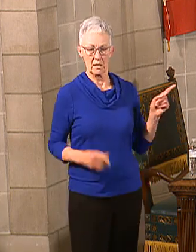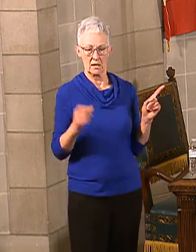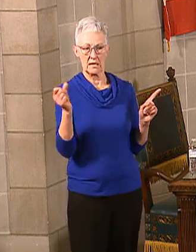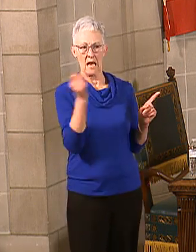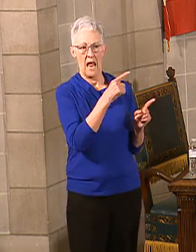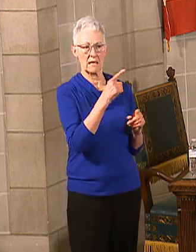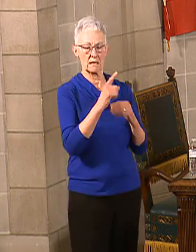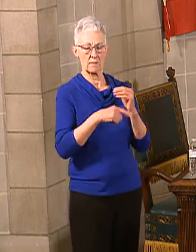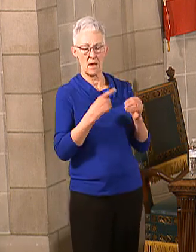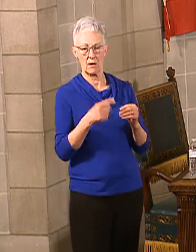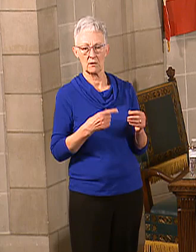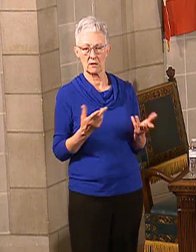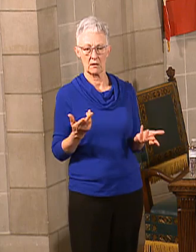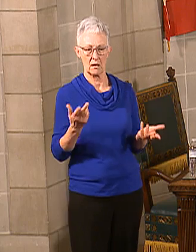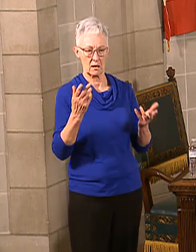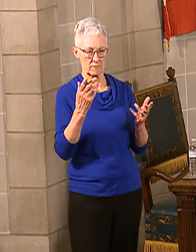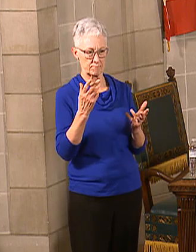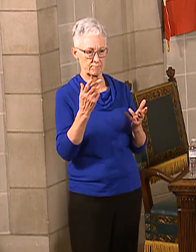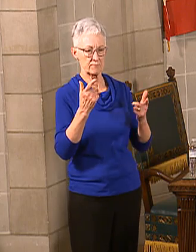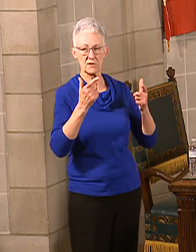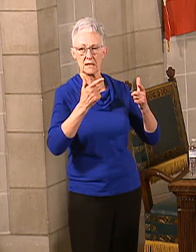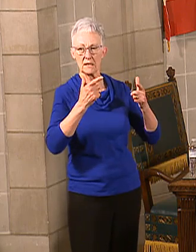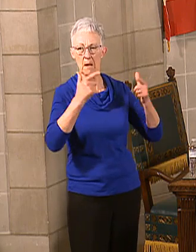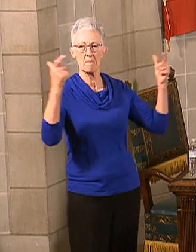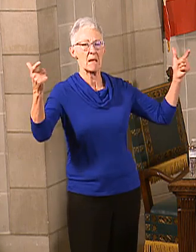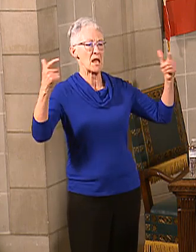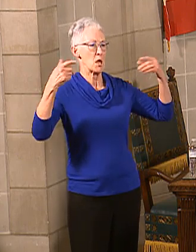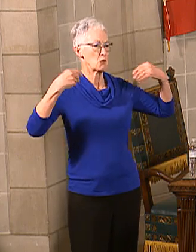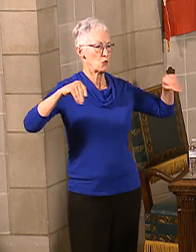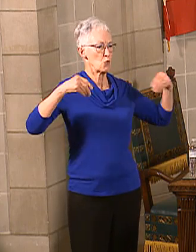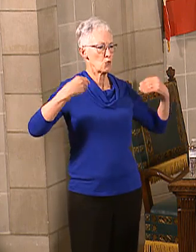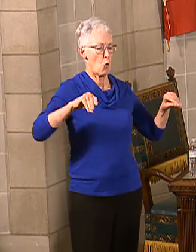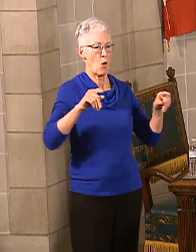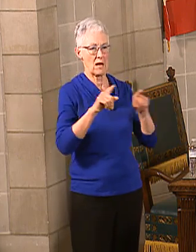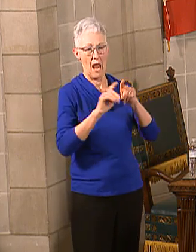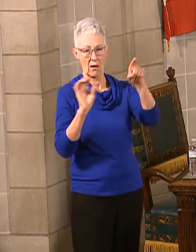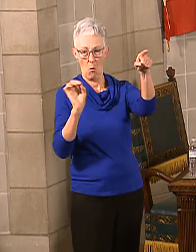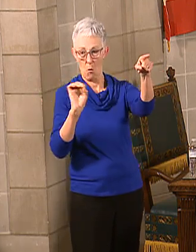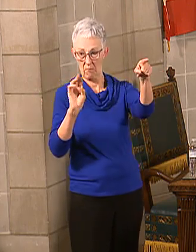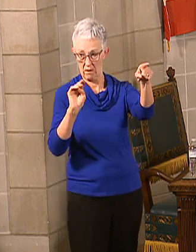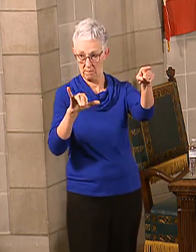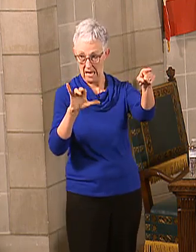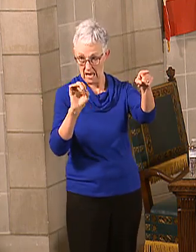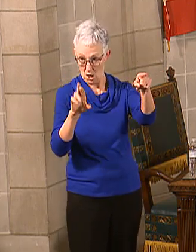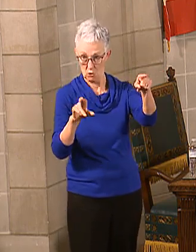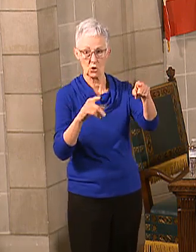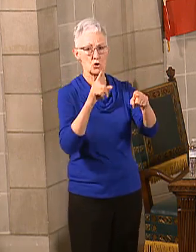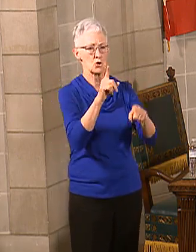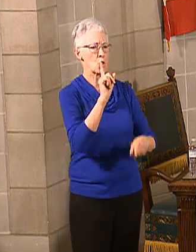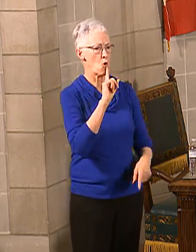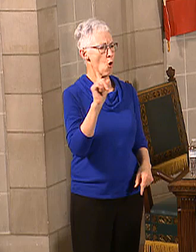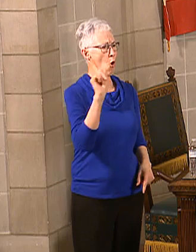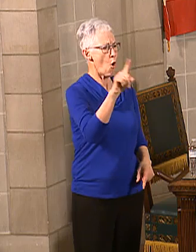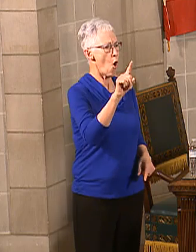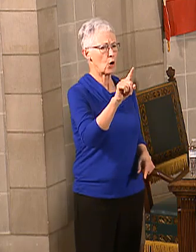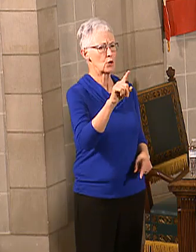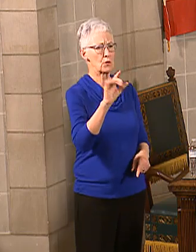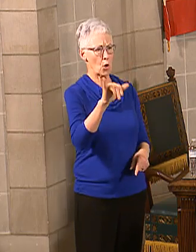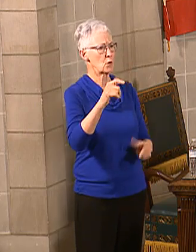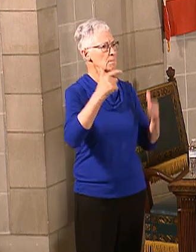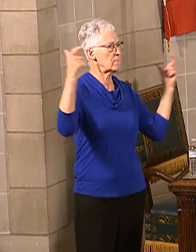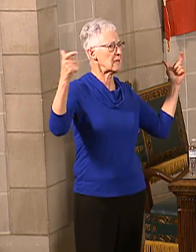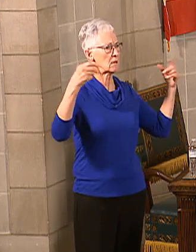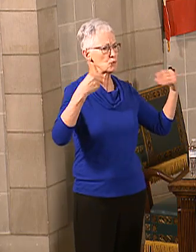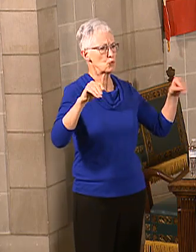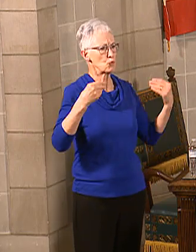the question was about the mayor of Omaha had a press conference where she was telling the big box stores, hey, you can't get overcrowded, you have to